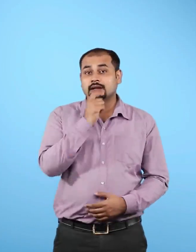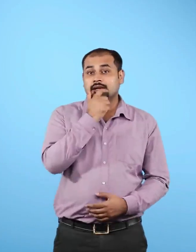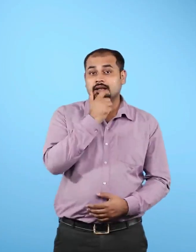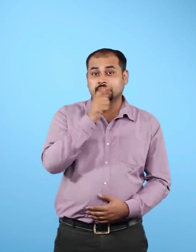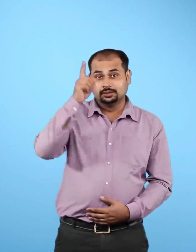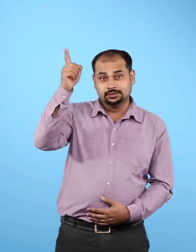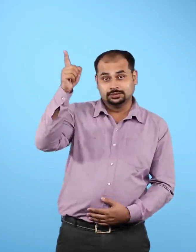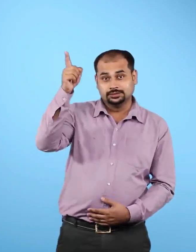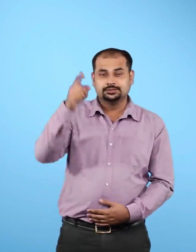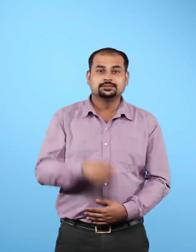England.